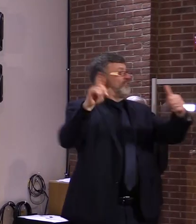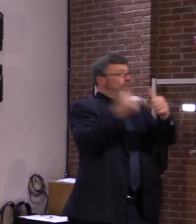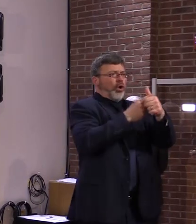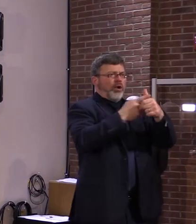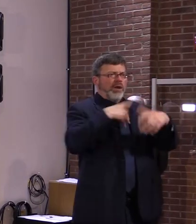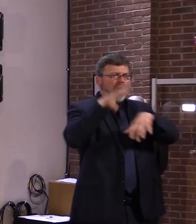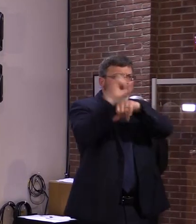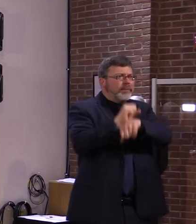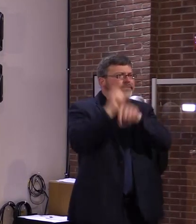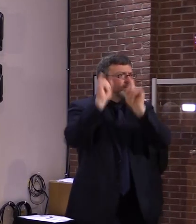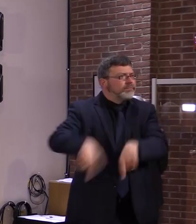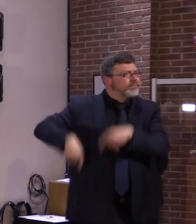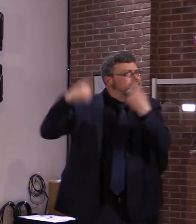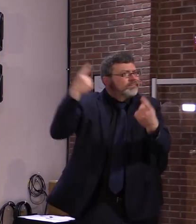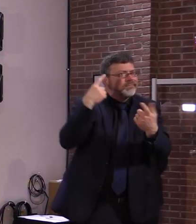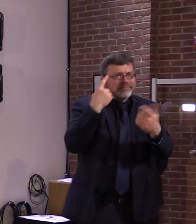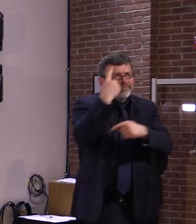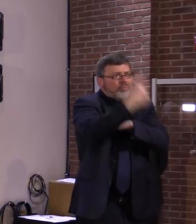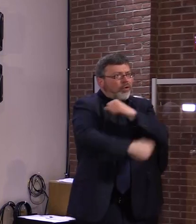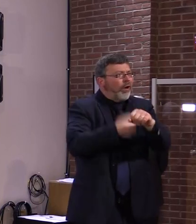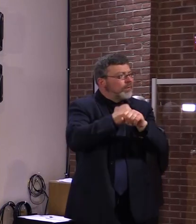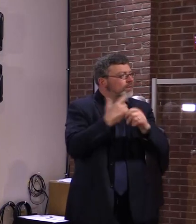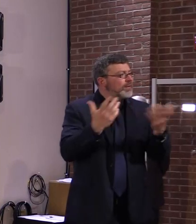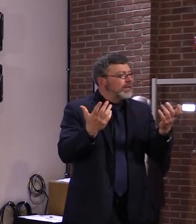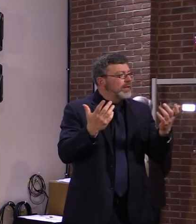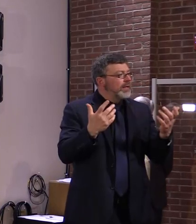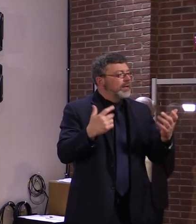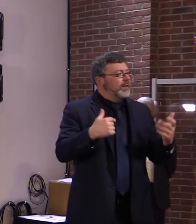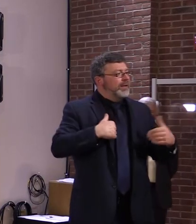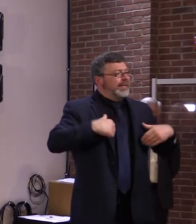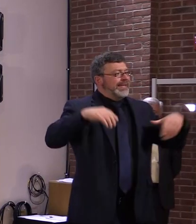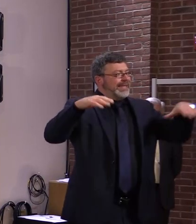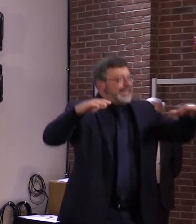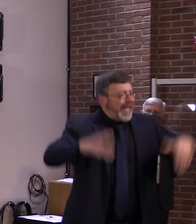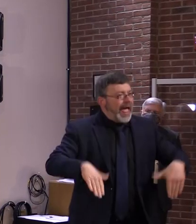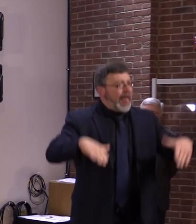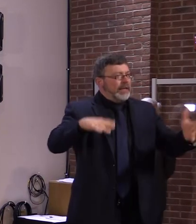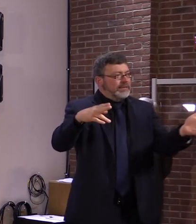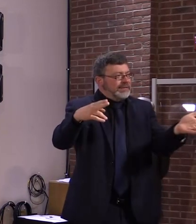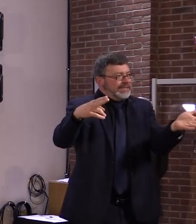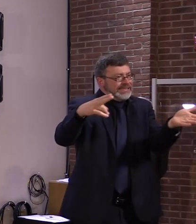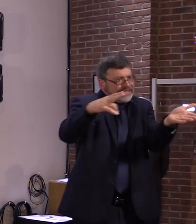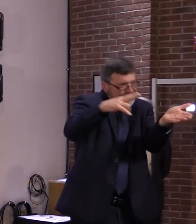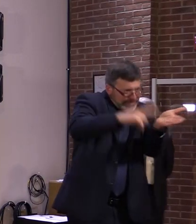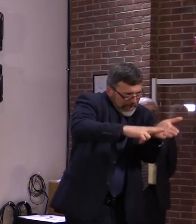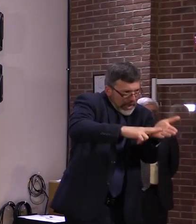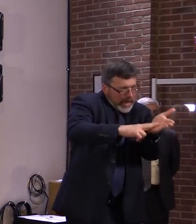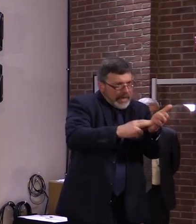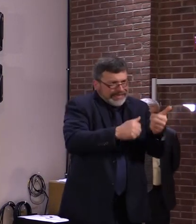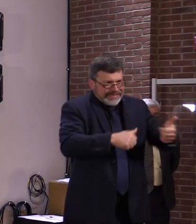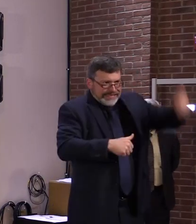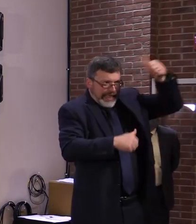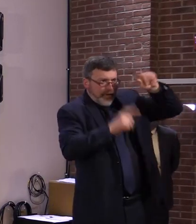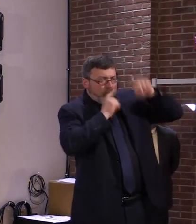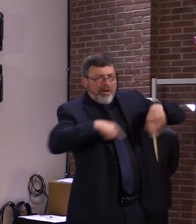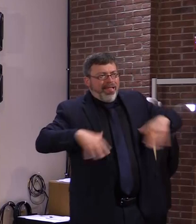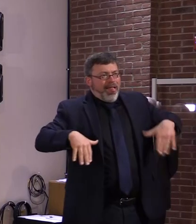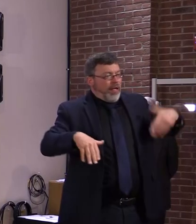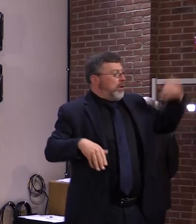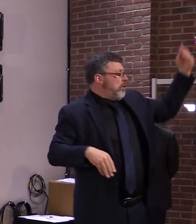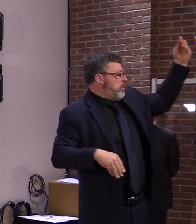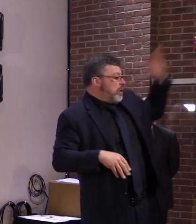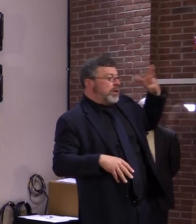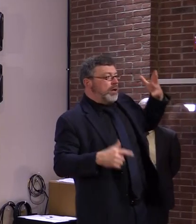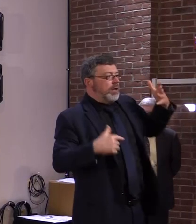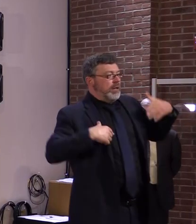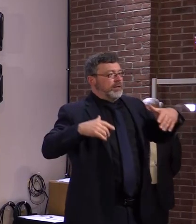time. I haven't signed the executive order. We'll be doing it this afternoon to make it official, and thought I should follow the rules until that time. But I